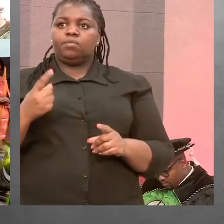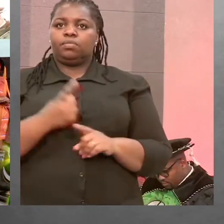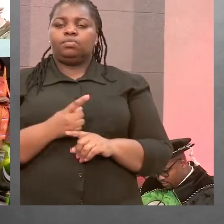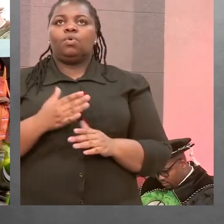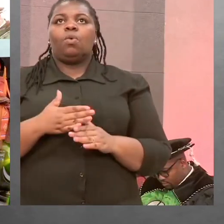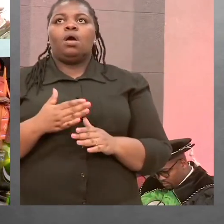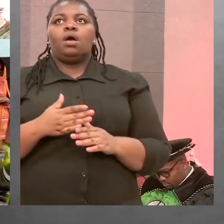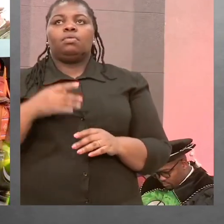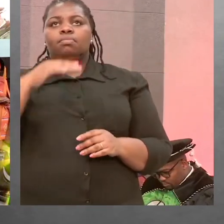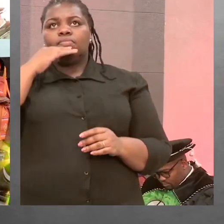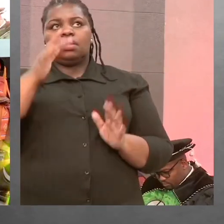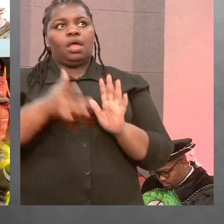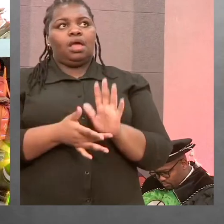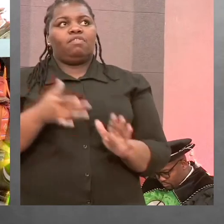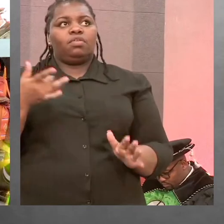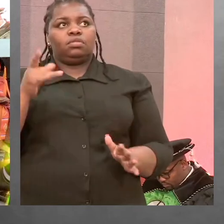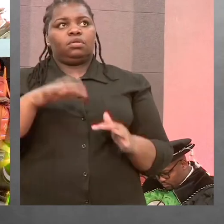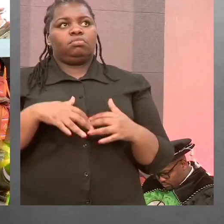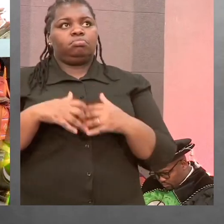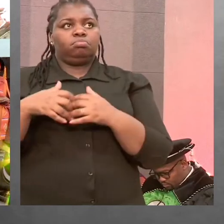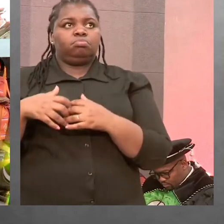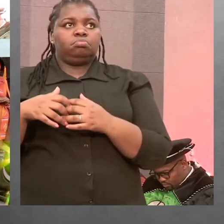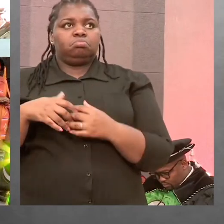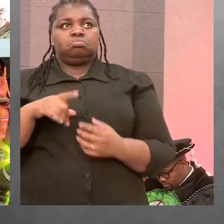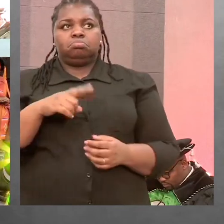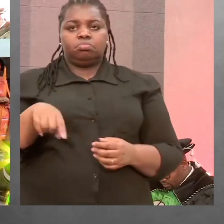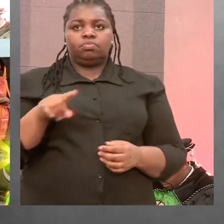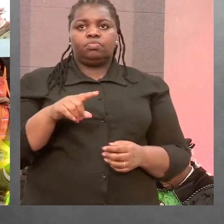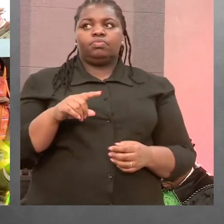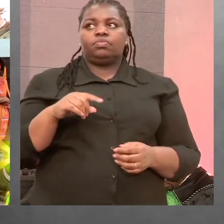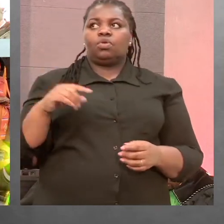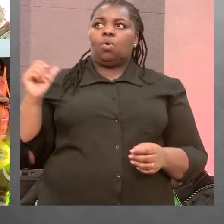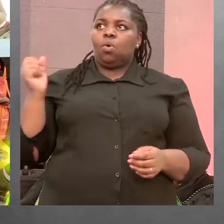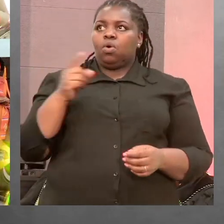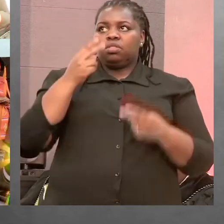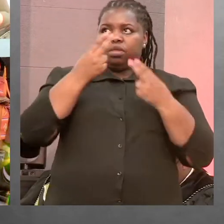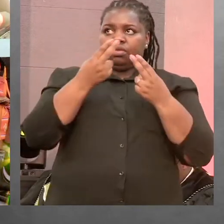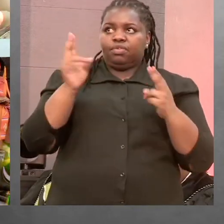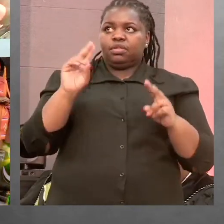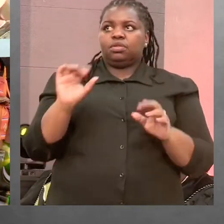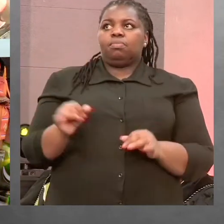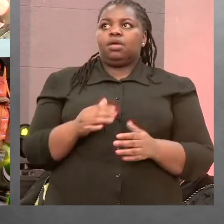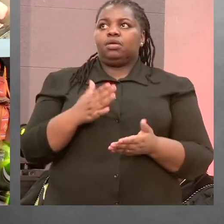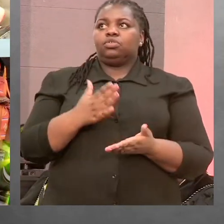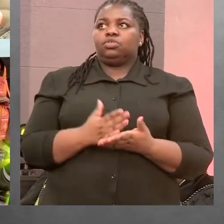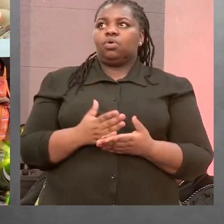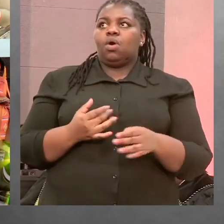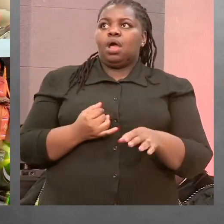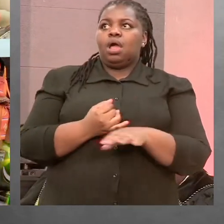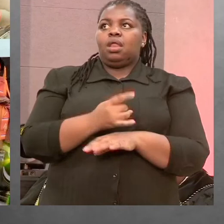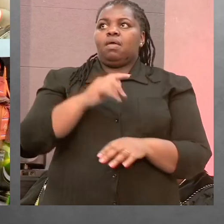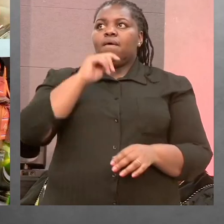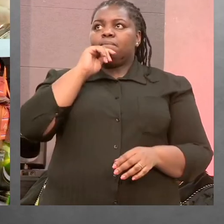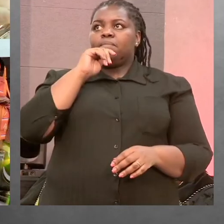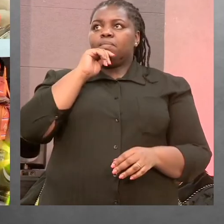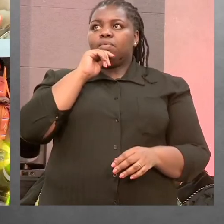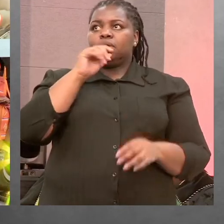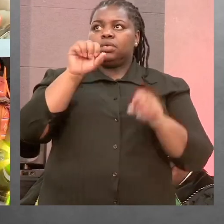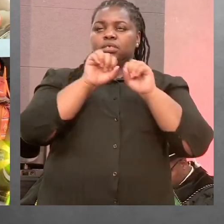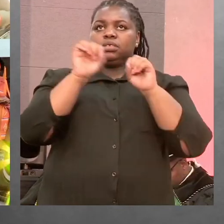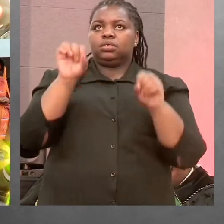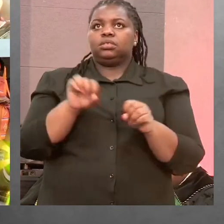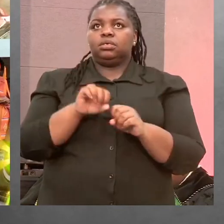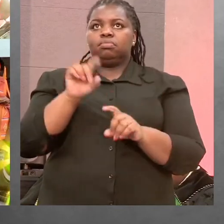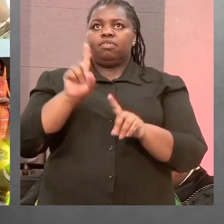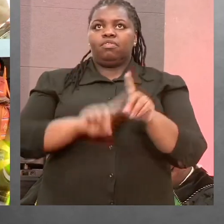underway to advance the establishment of ombudsmen at every university to ensure that the early warning systems of government failures